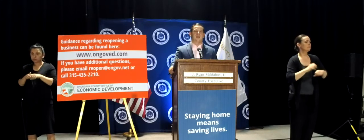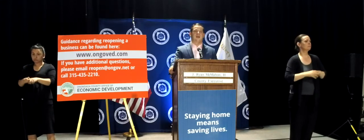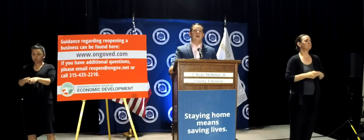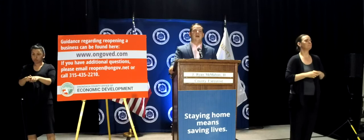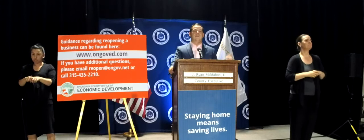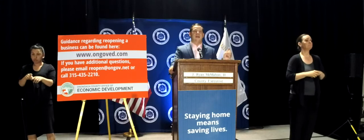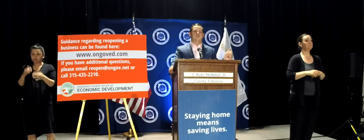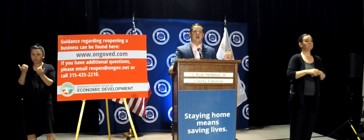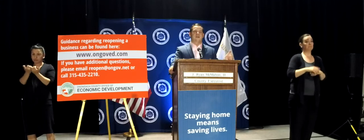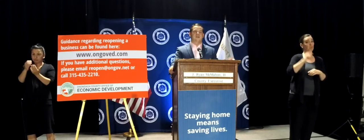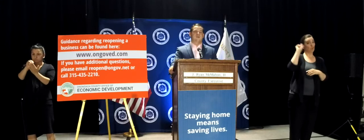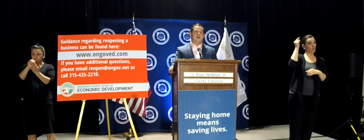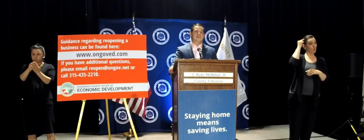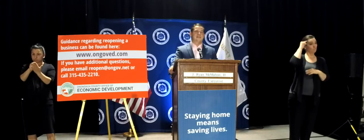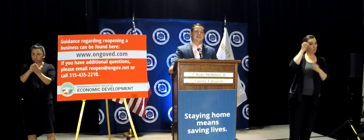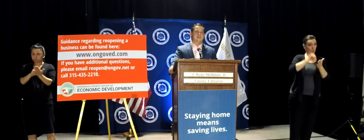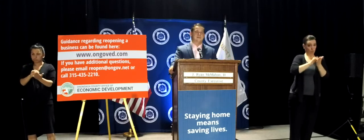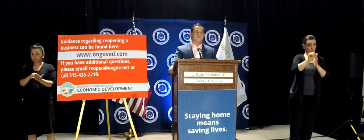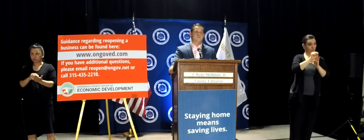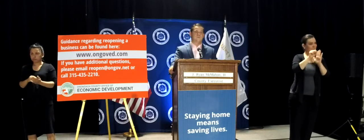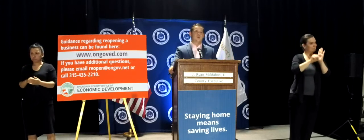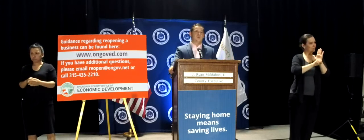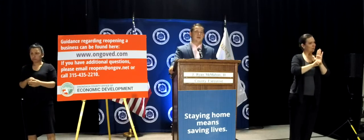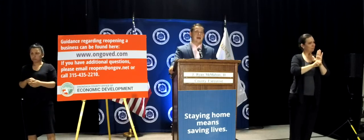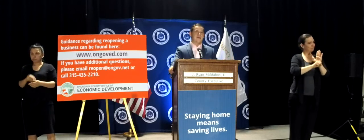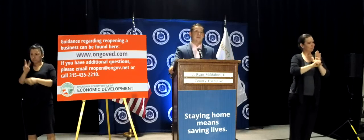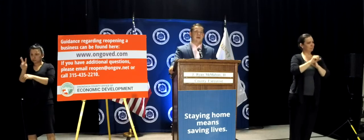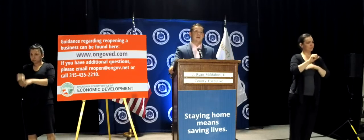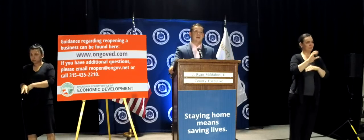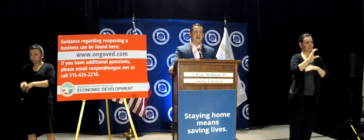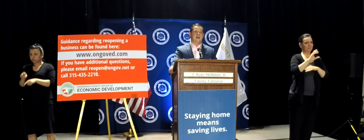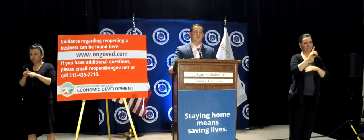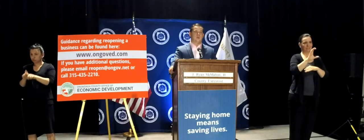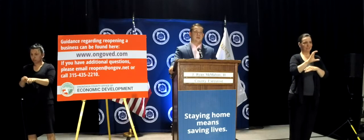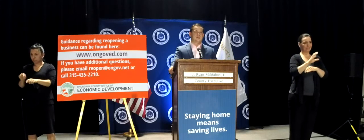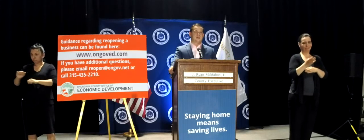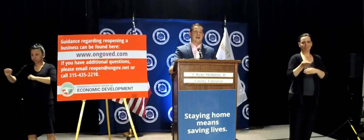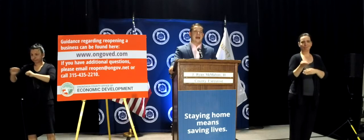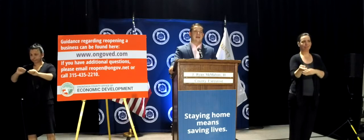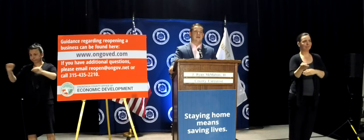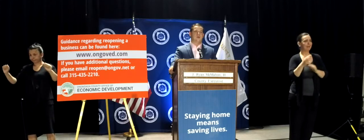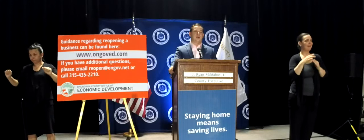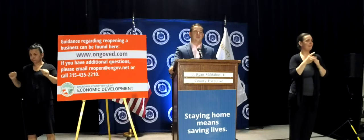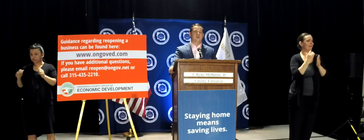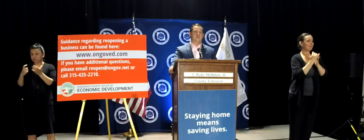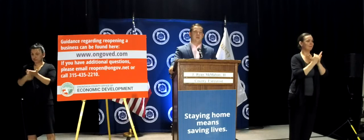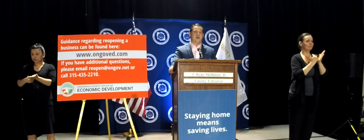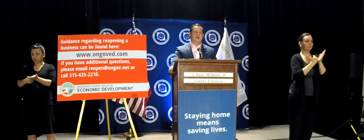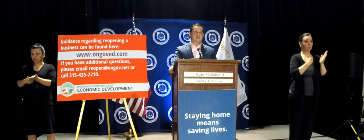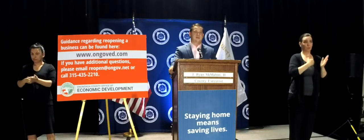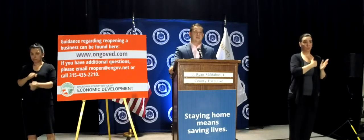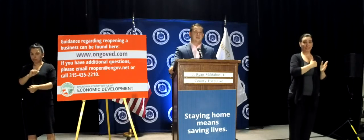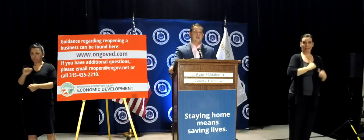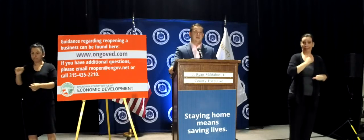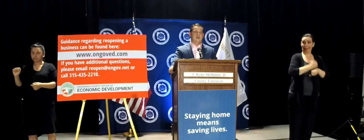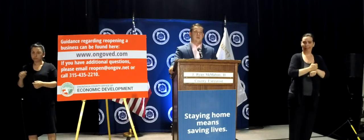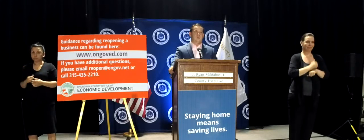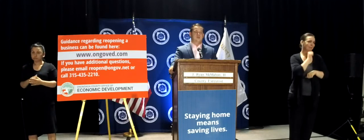York State, best practices by CDC. We did not make any rulings on any graduation